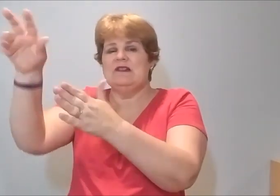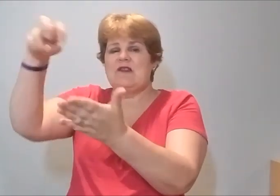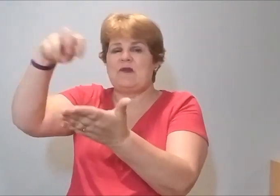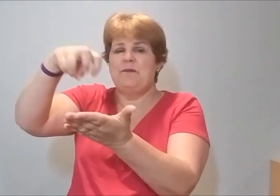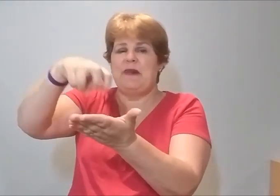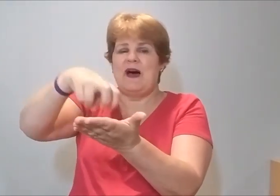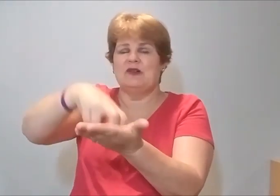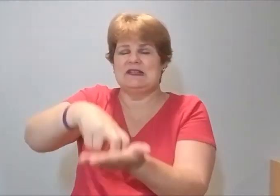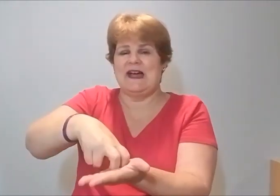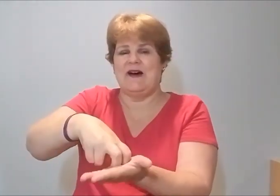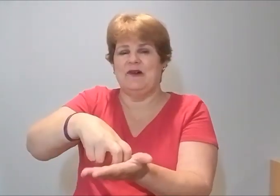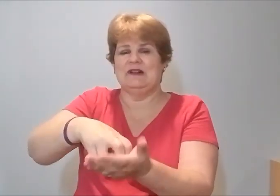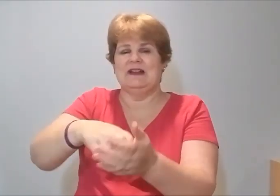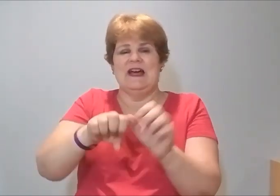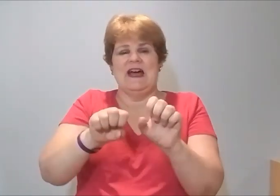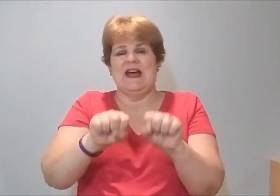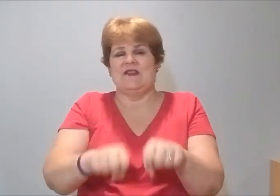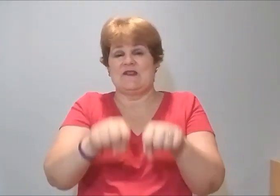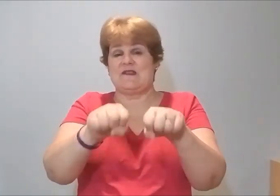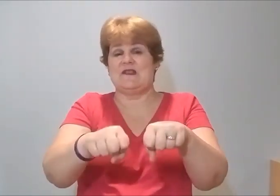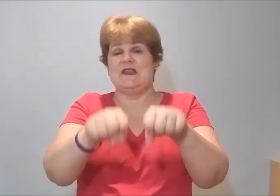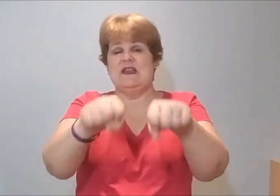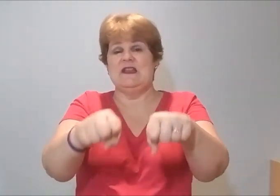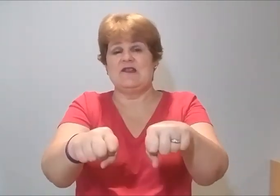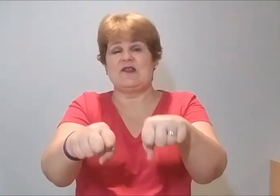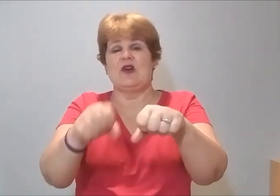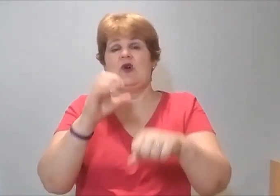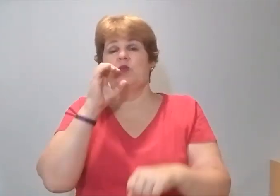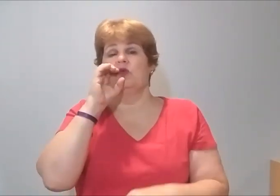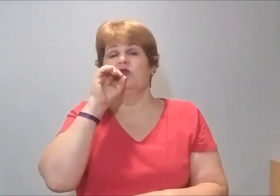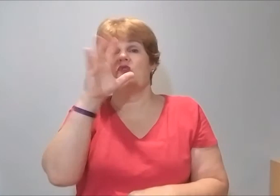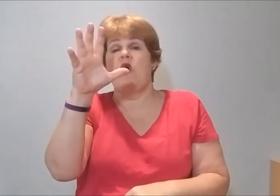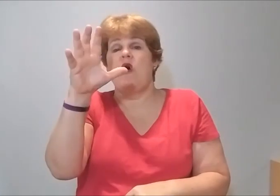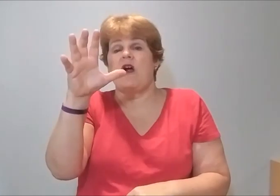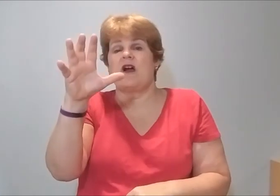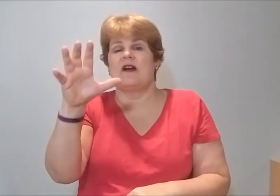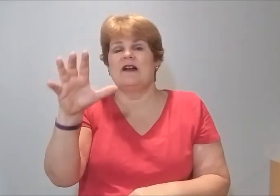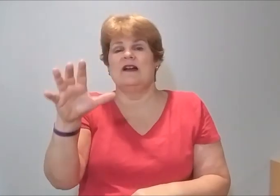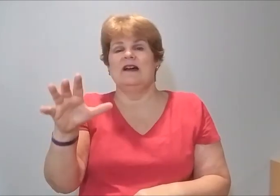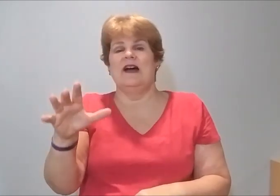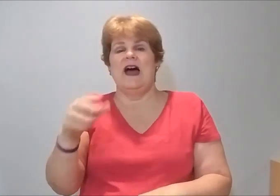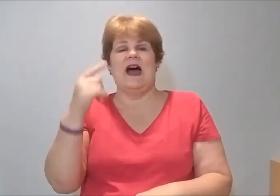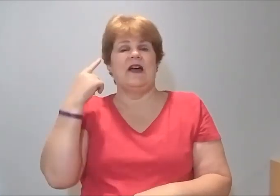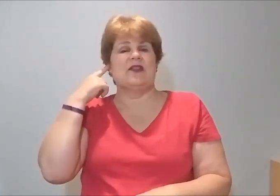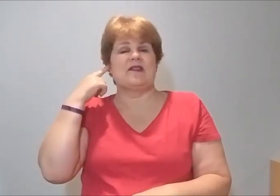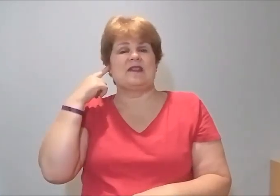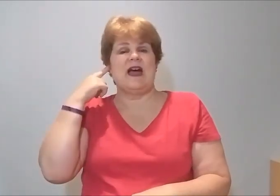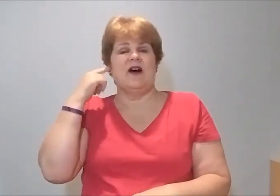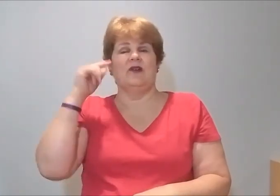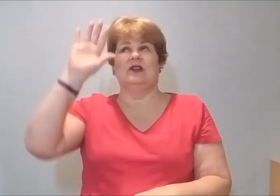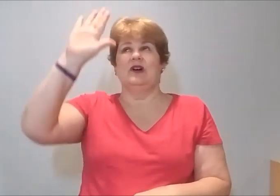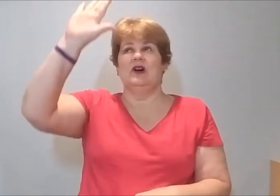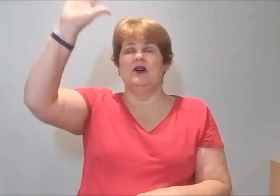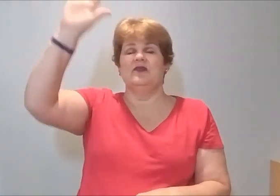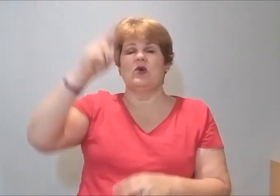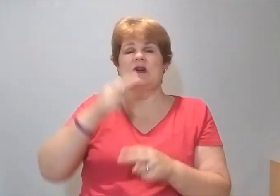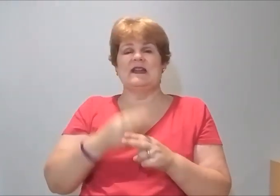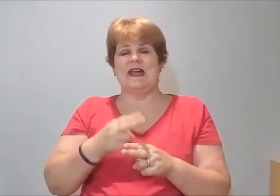Mountains bow down, and the seas will roar at the sound of your name.